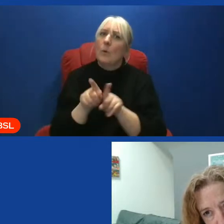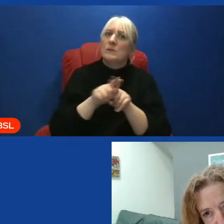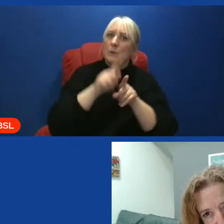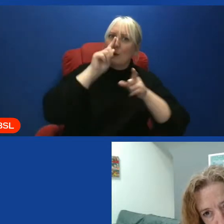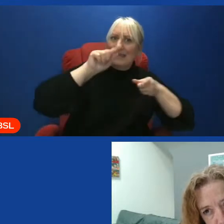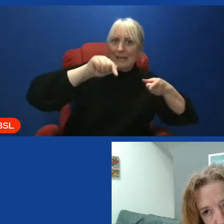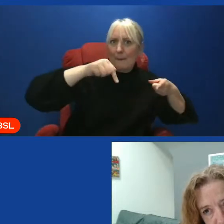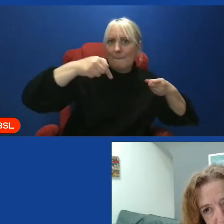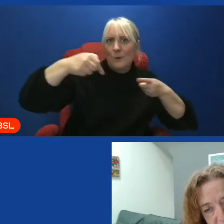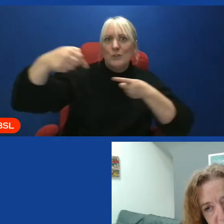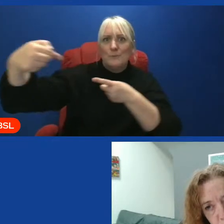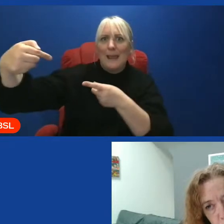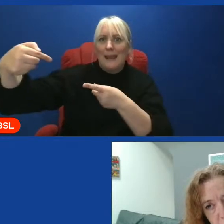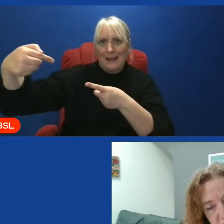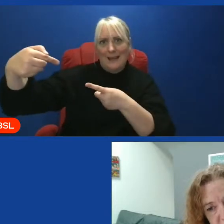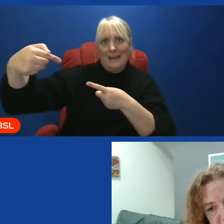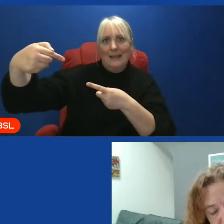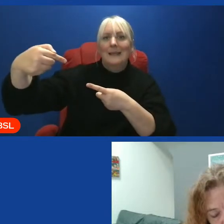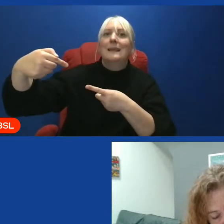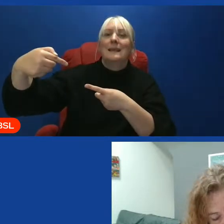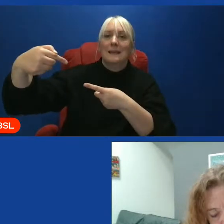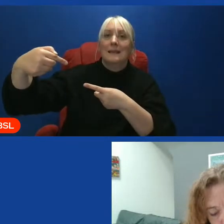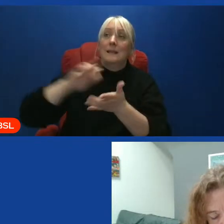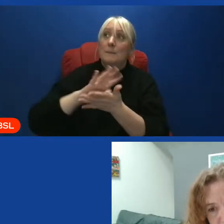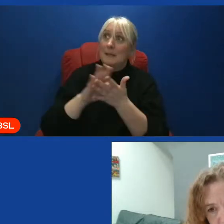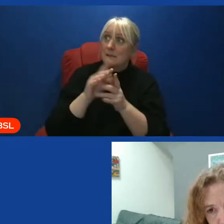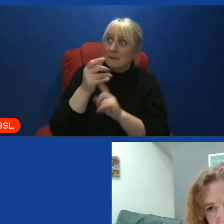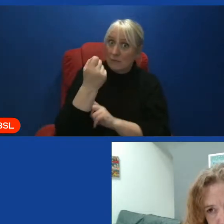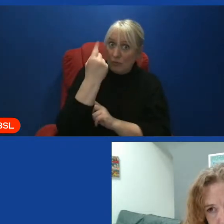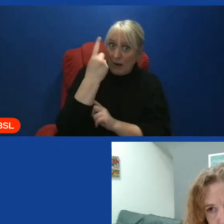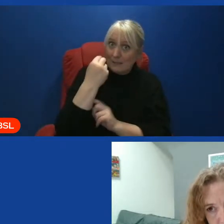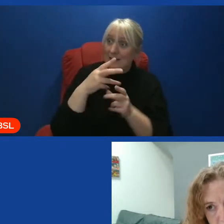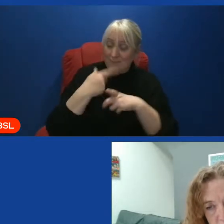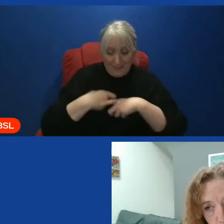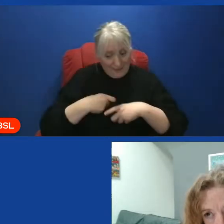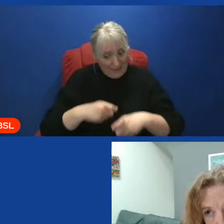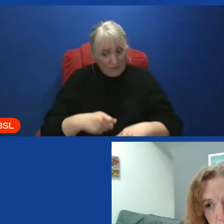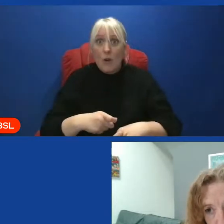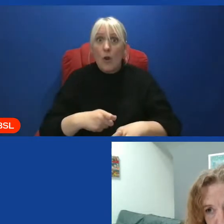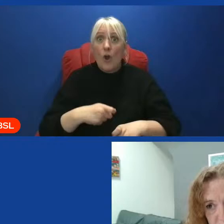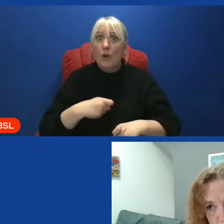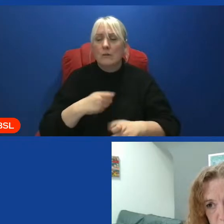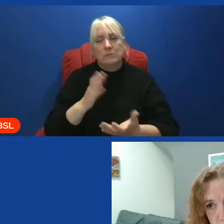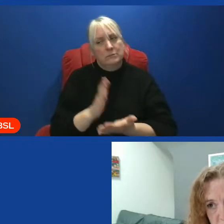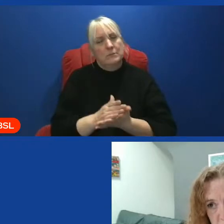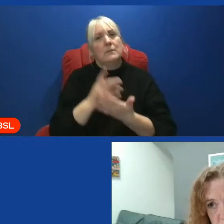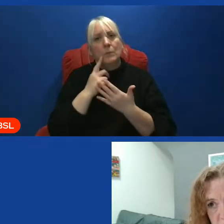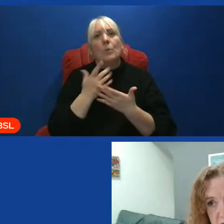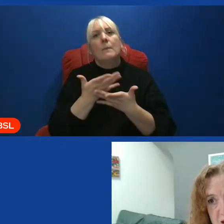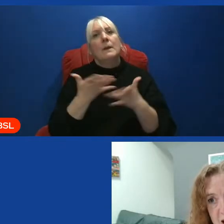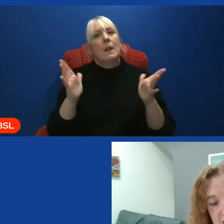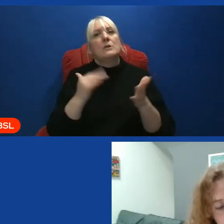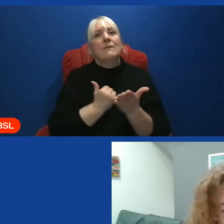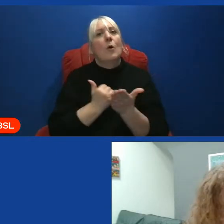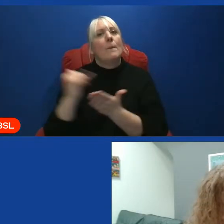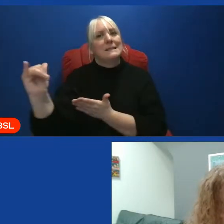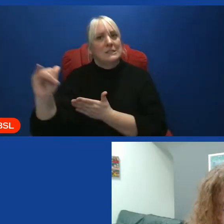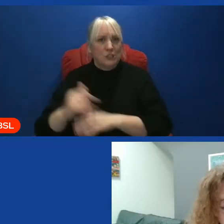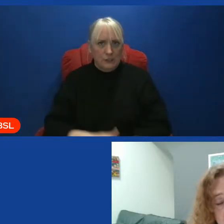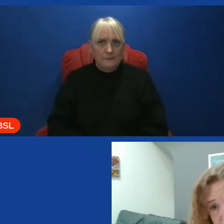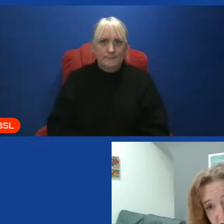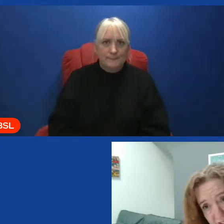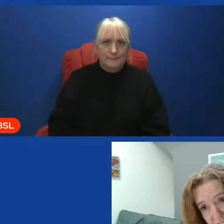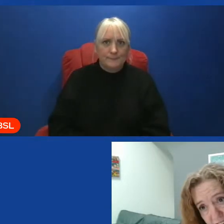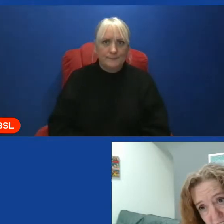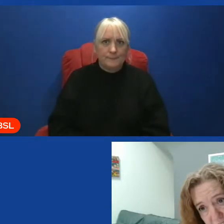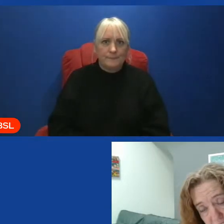and make them realise that if they proceed with this agenda, there will be widespread opposition. And of course, what's